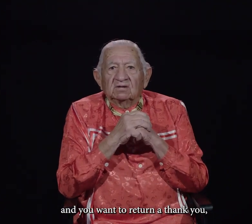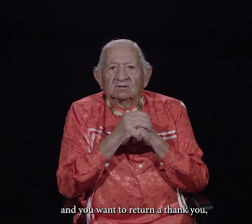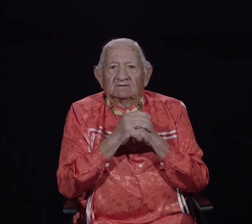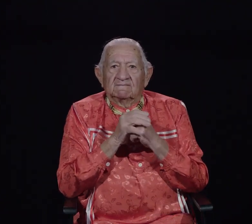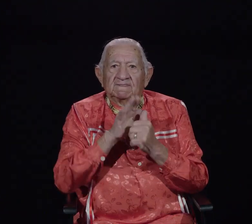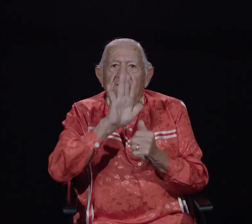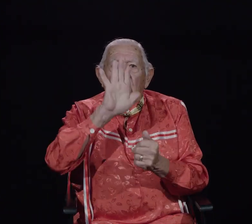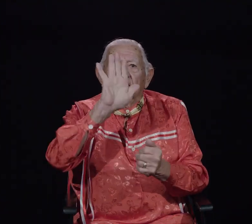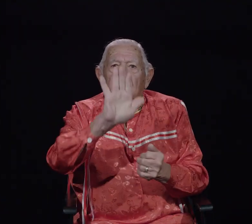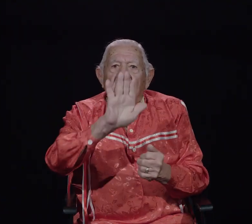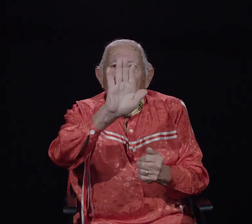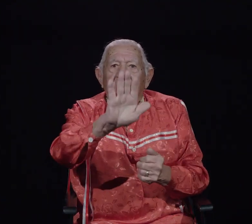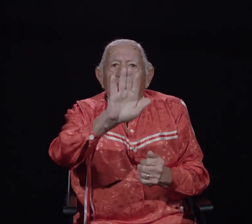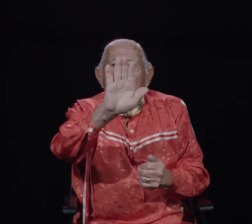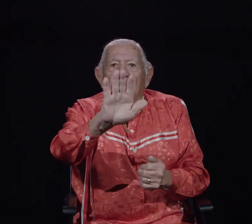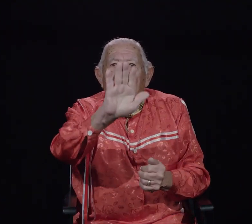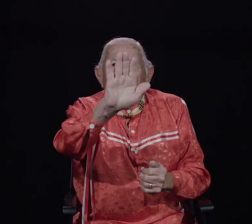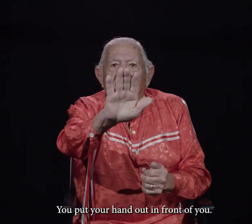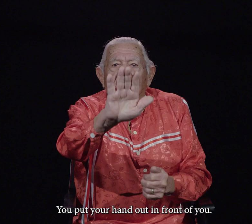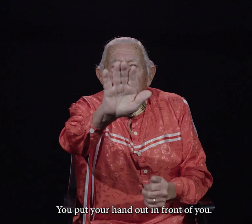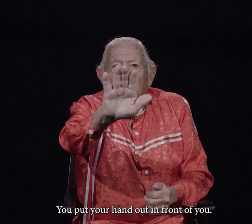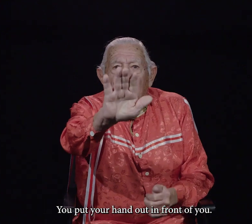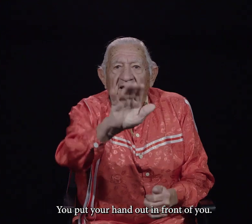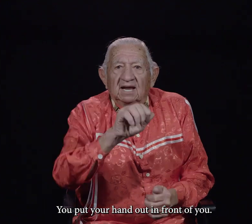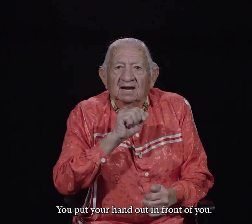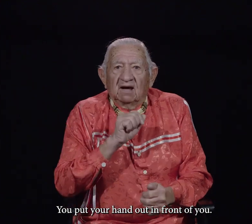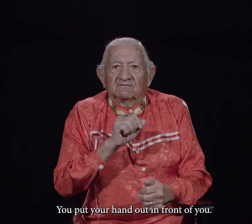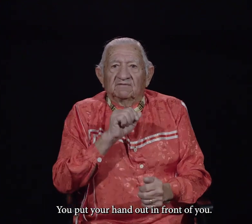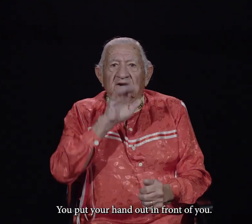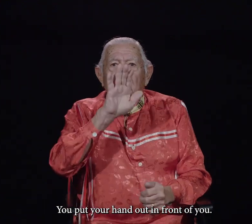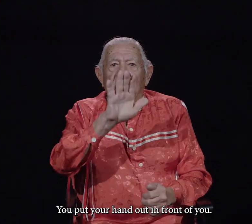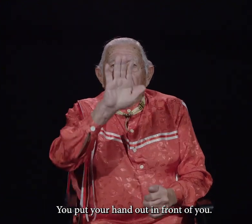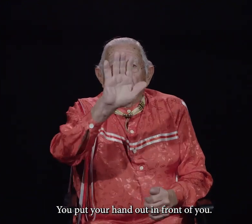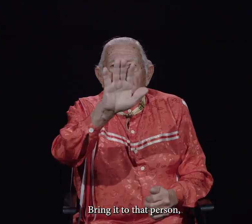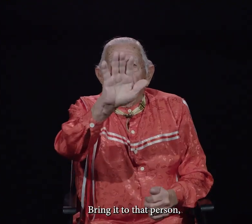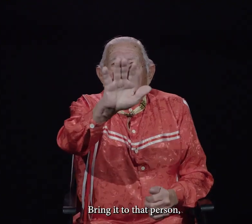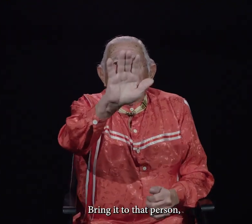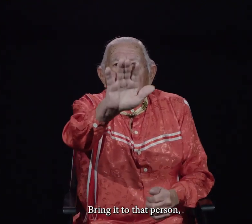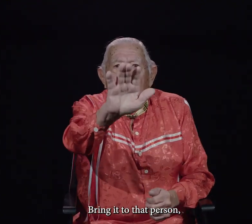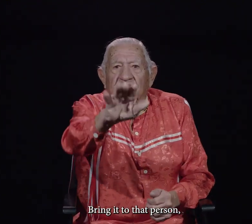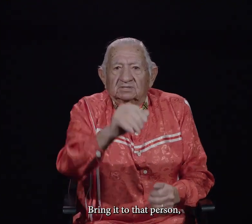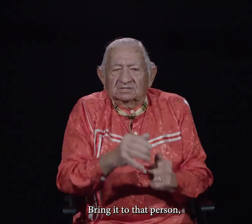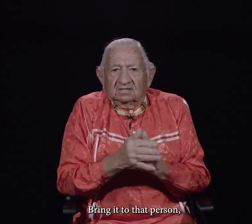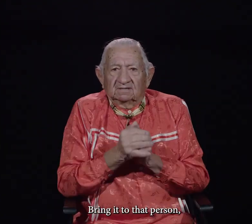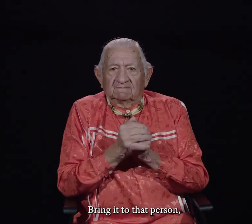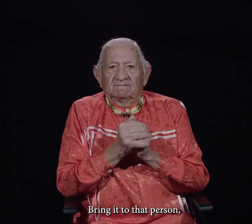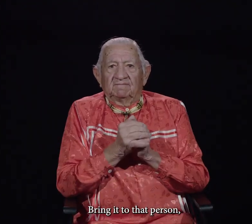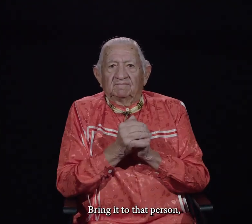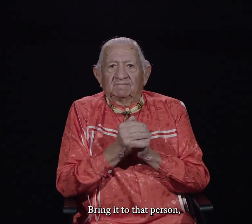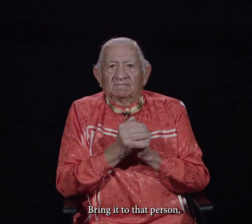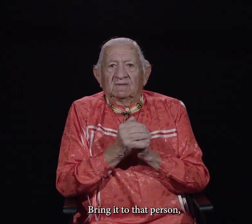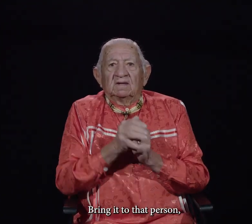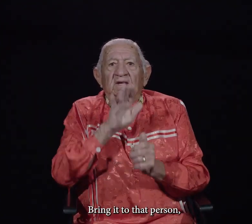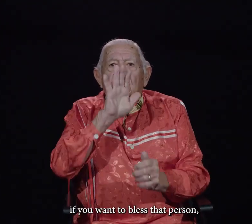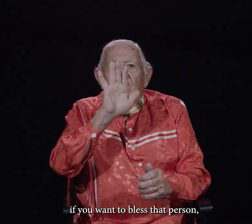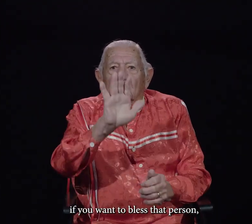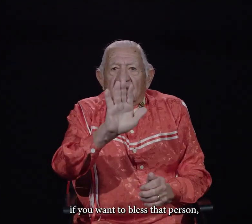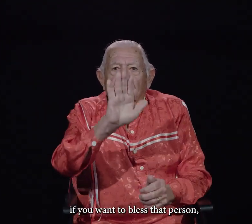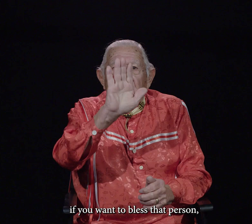you, you put your hand out in front of you, bring it to that person. If you want to bless